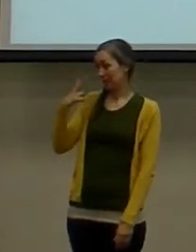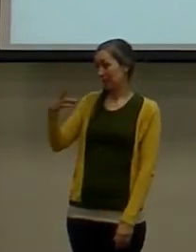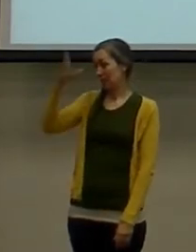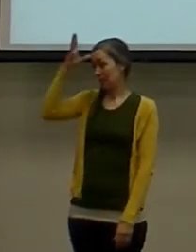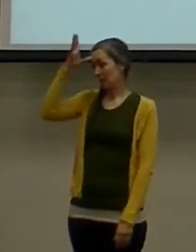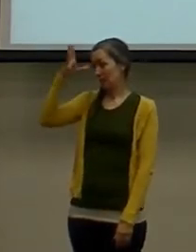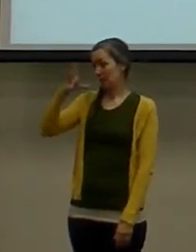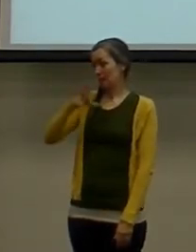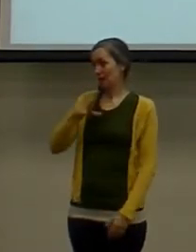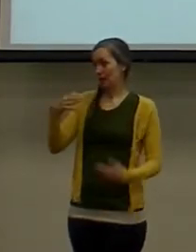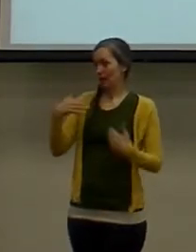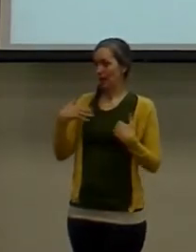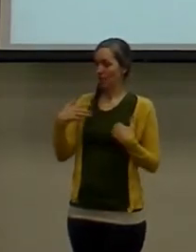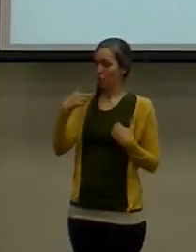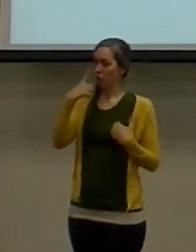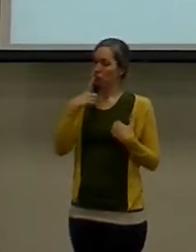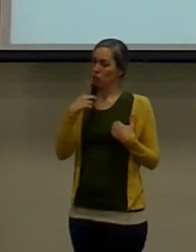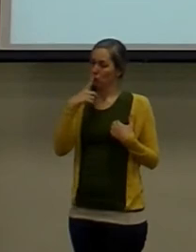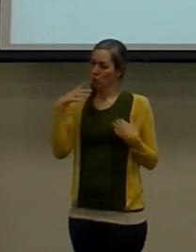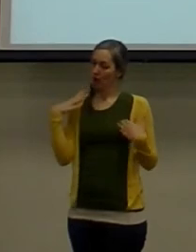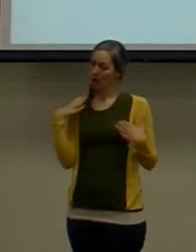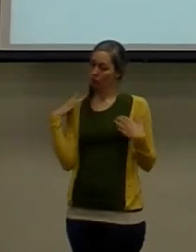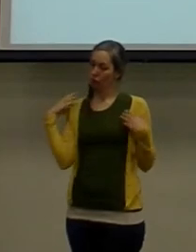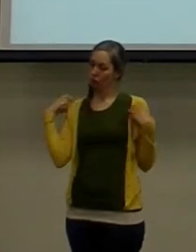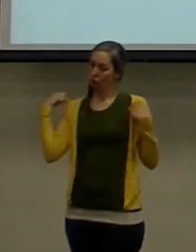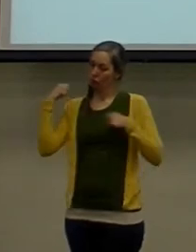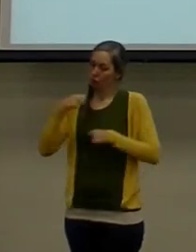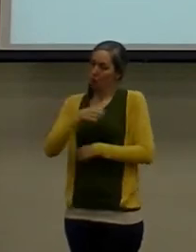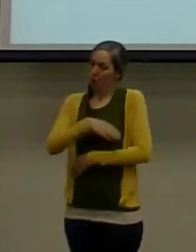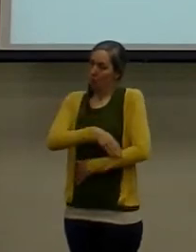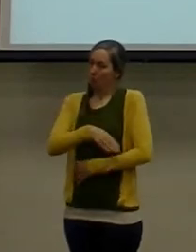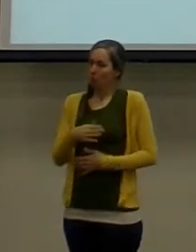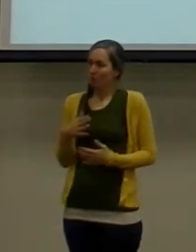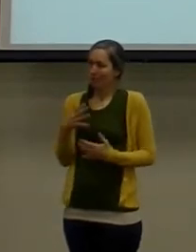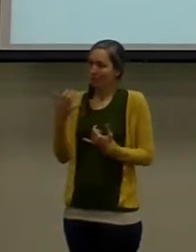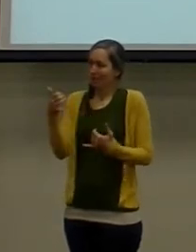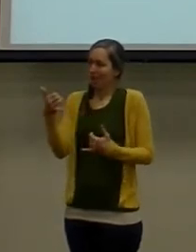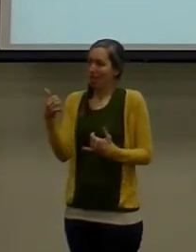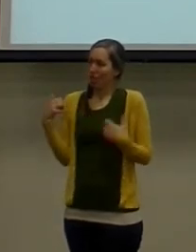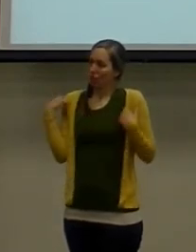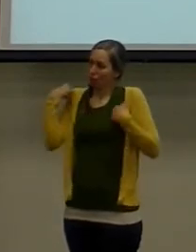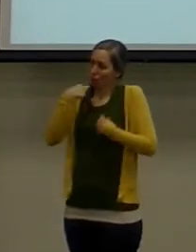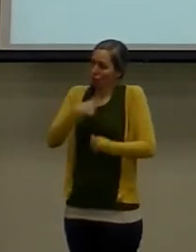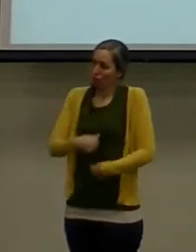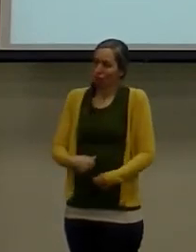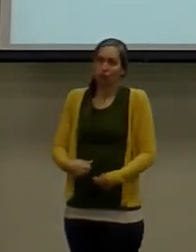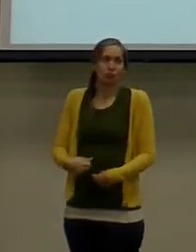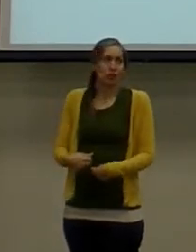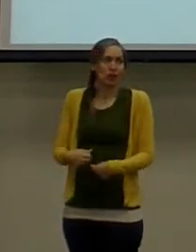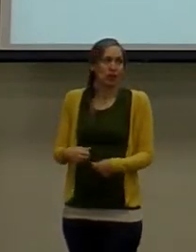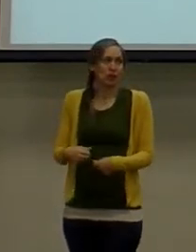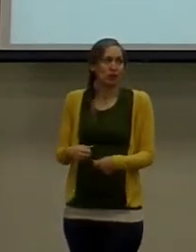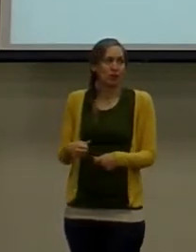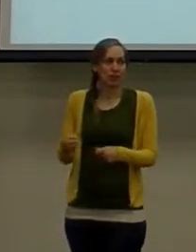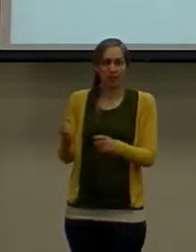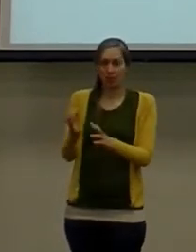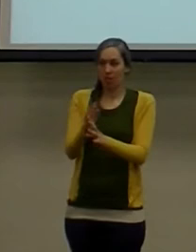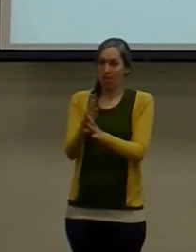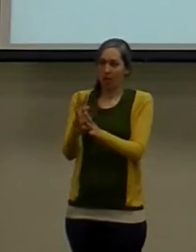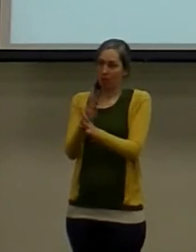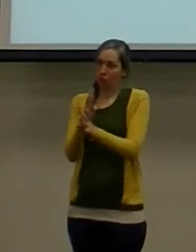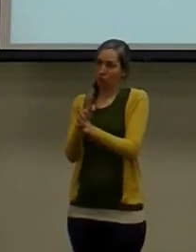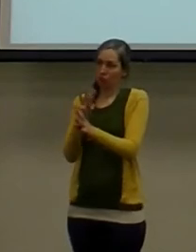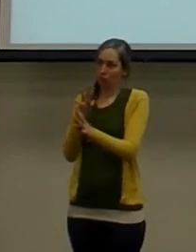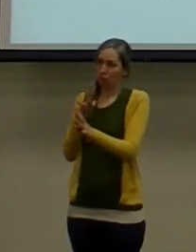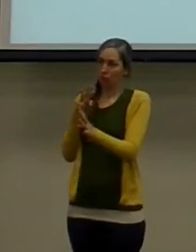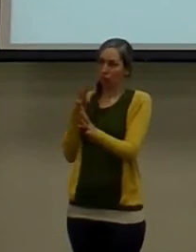in the red or yellow robes line up with the big pot right in front of him. And each monk cannot